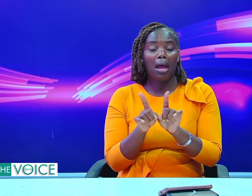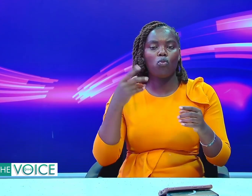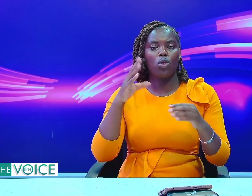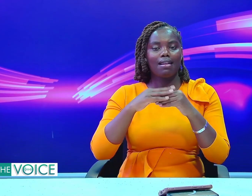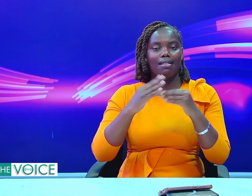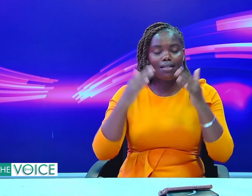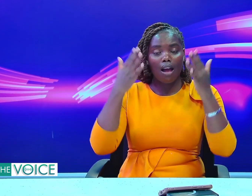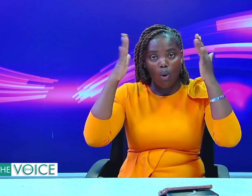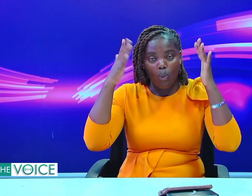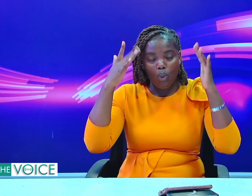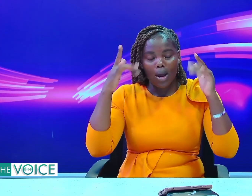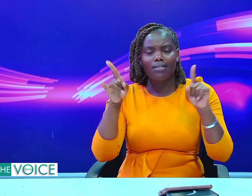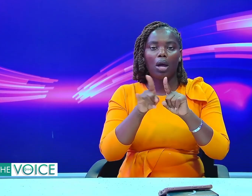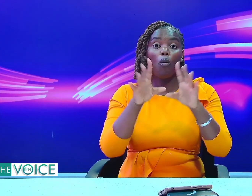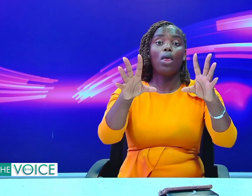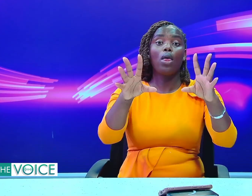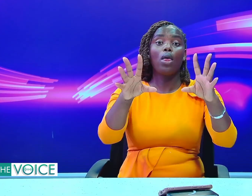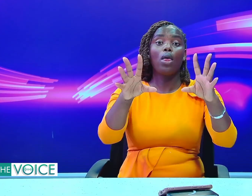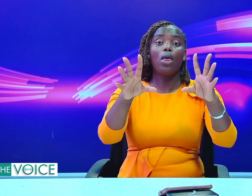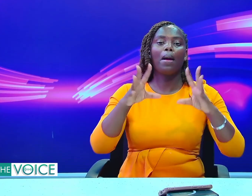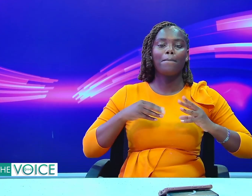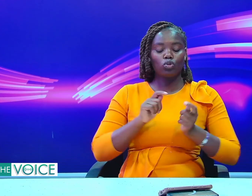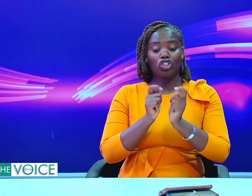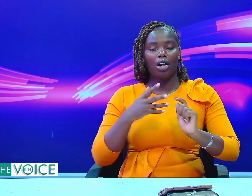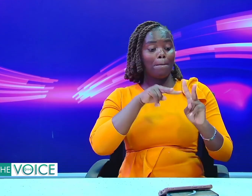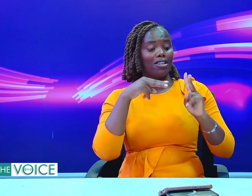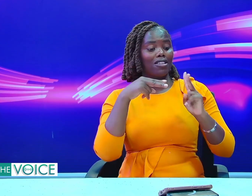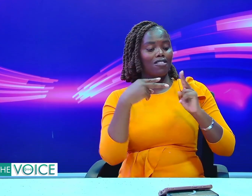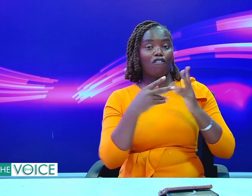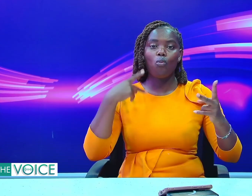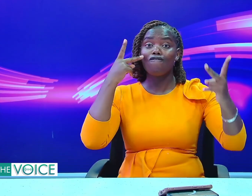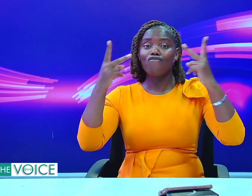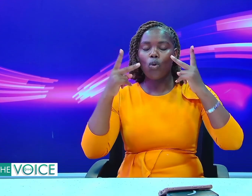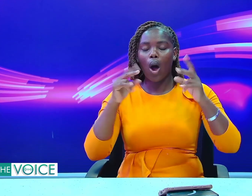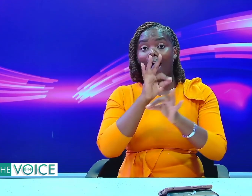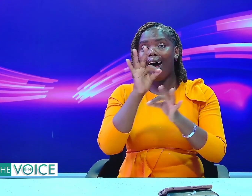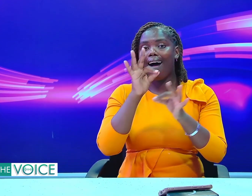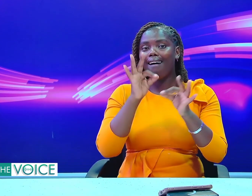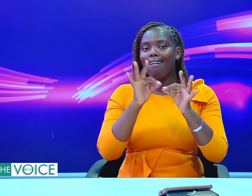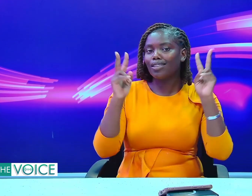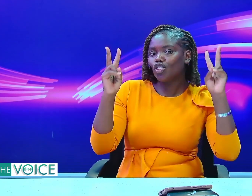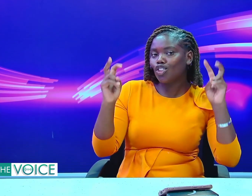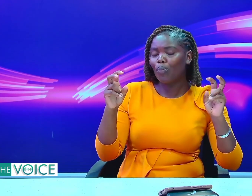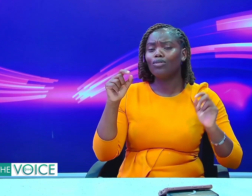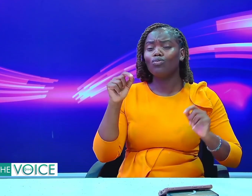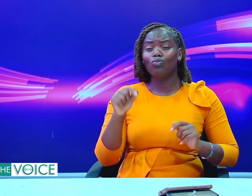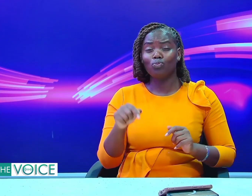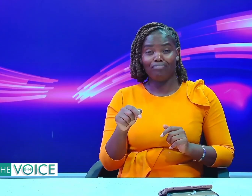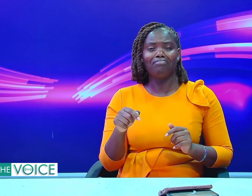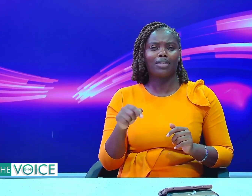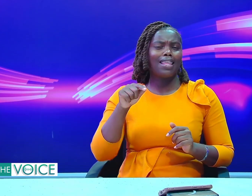you different experiences, and also we are here to create awareness and change perspectives in different topics